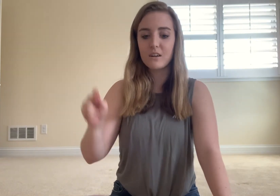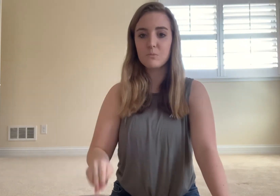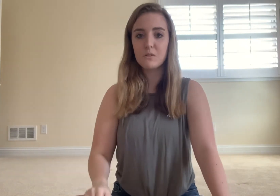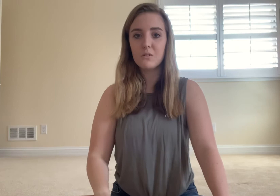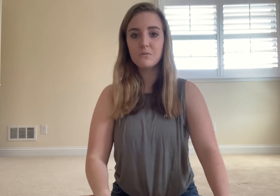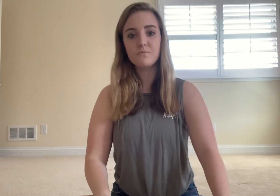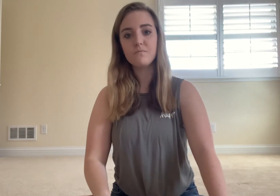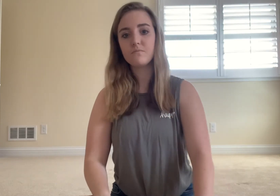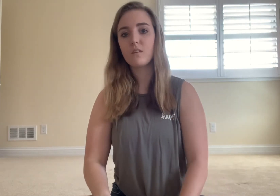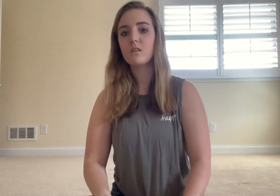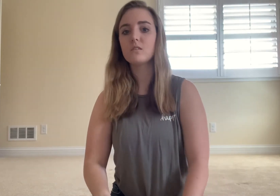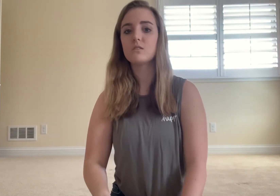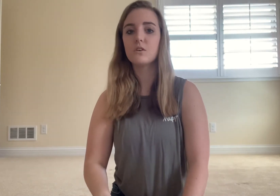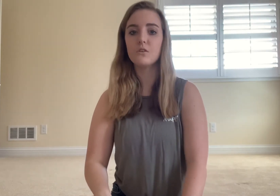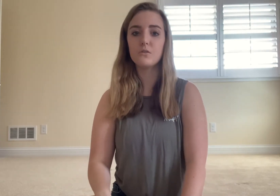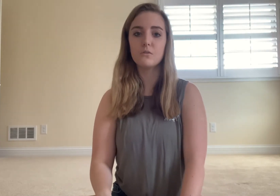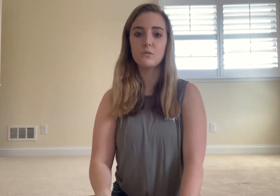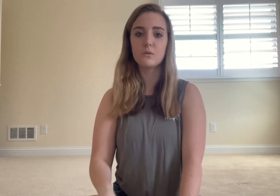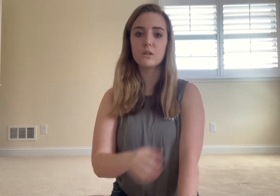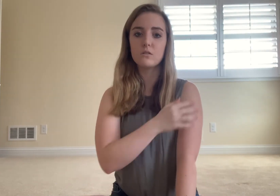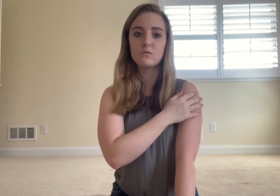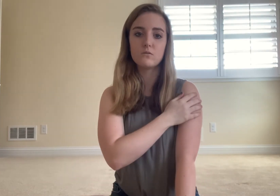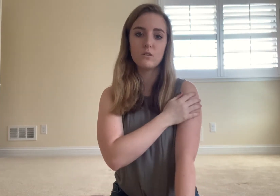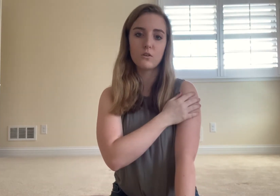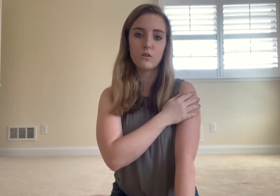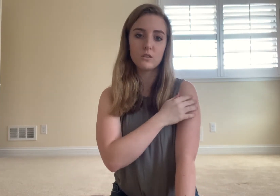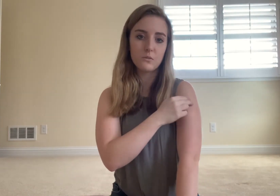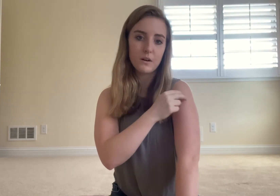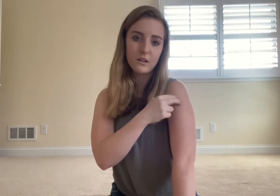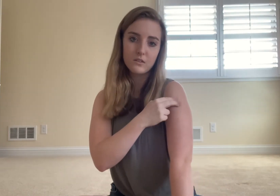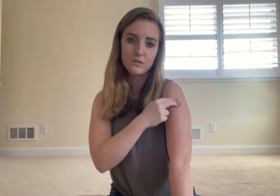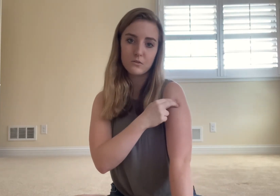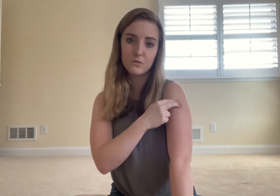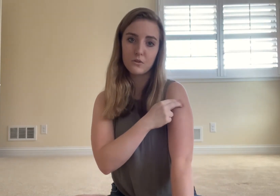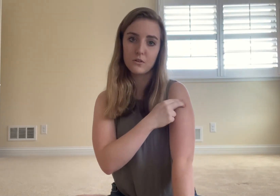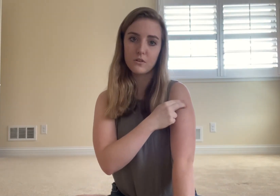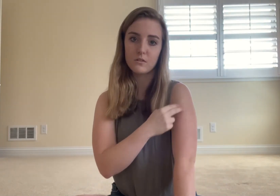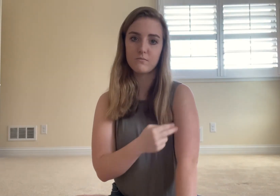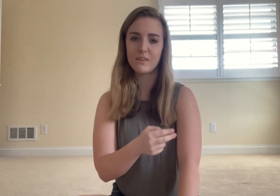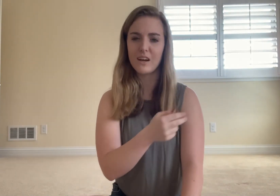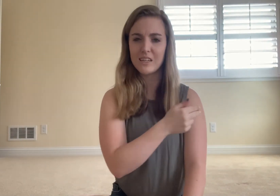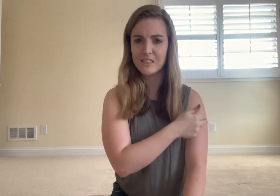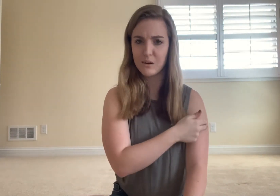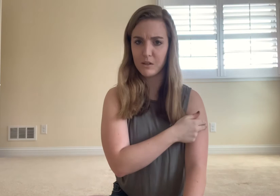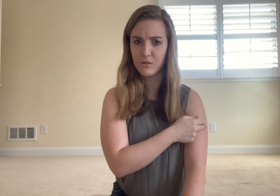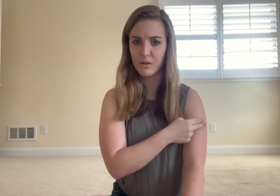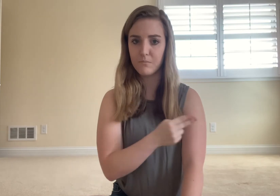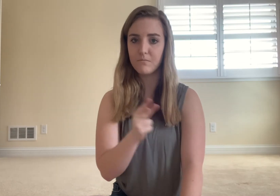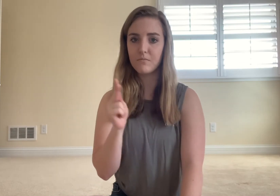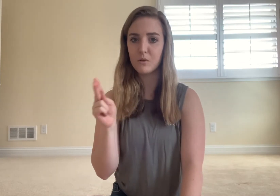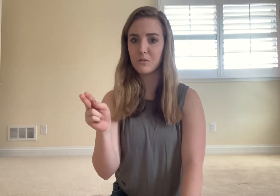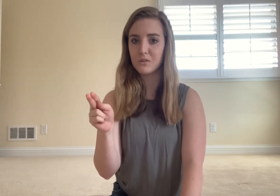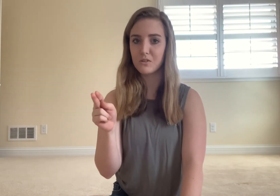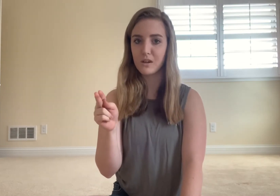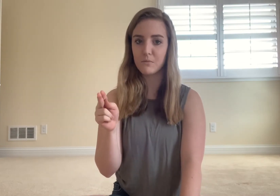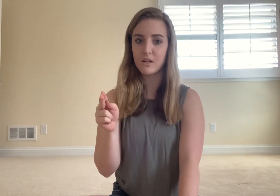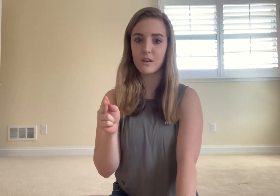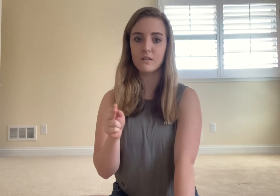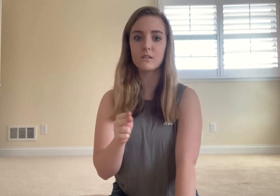Hospital. So you want to go across your body to your non-dominant arm, but using your dominant hand,